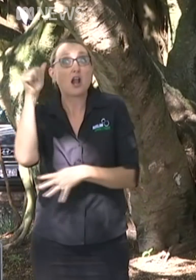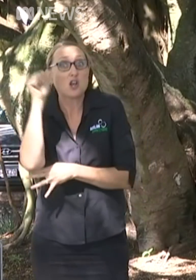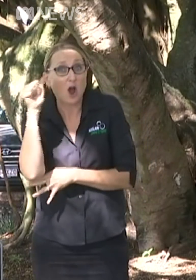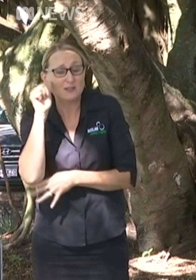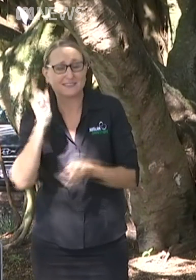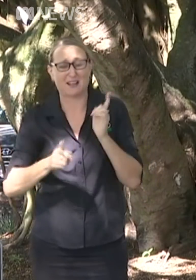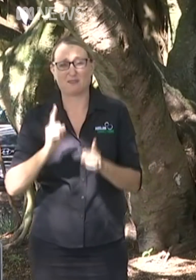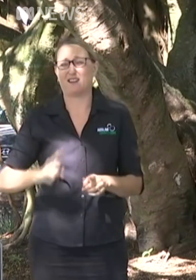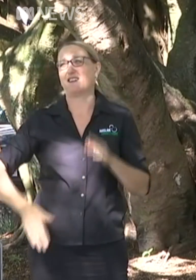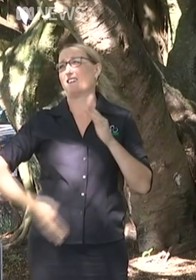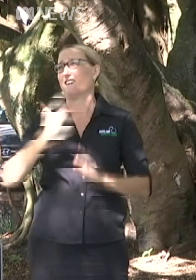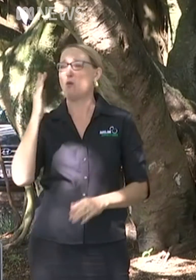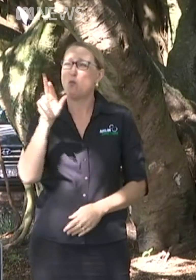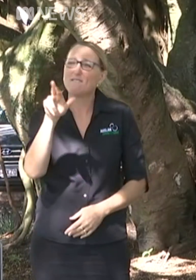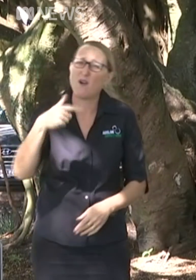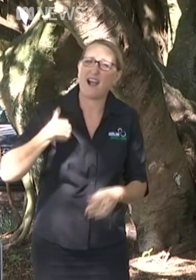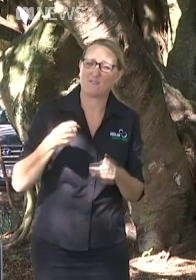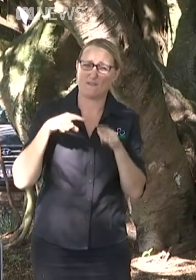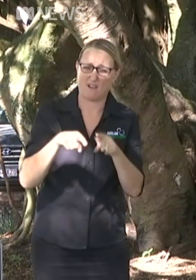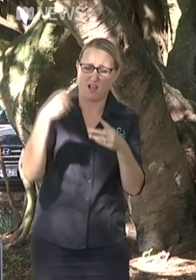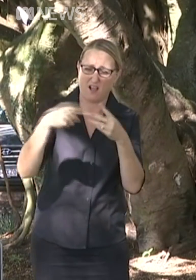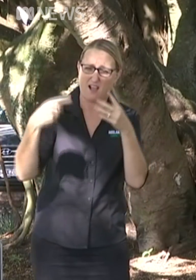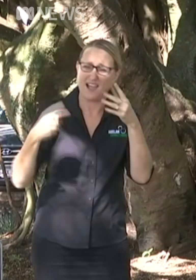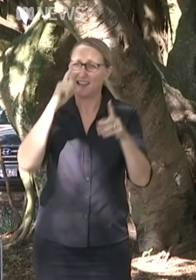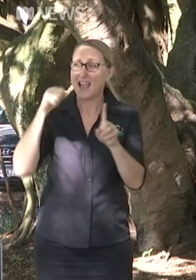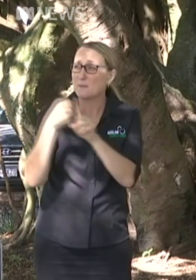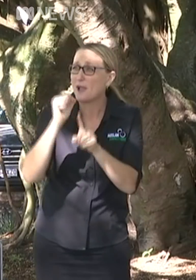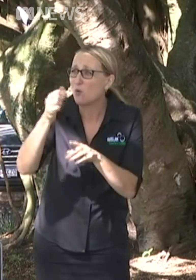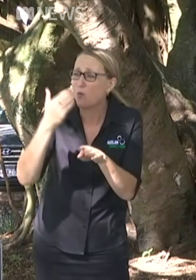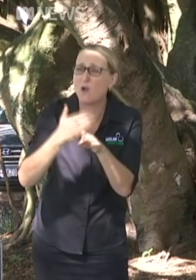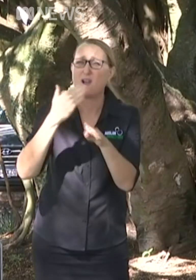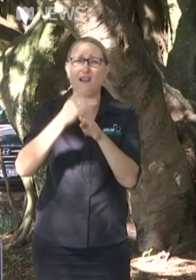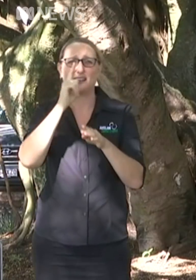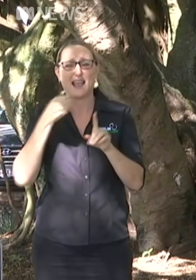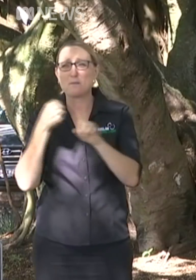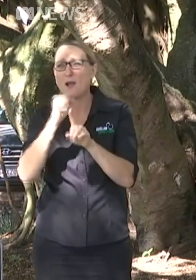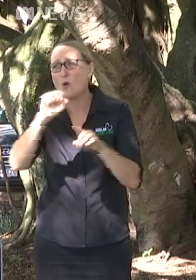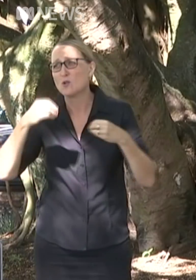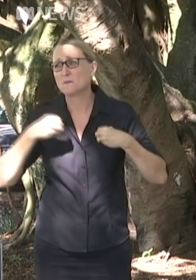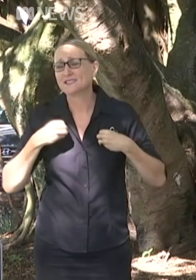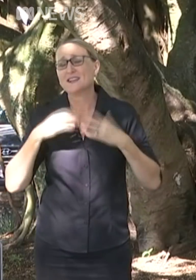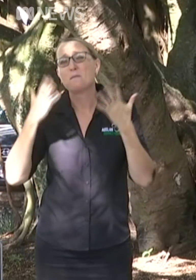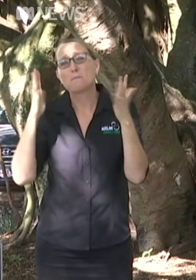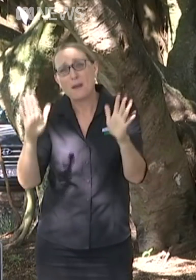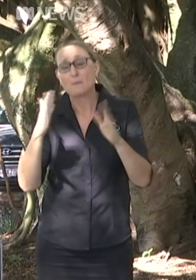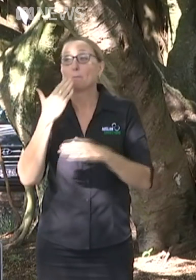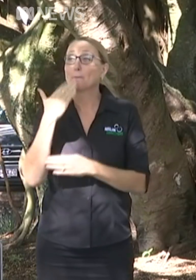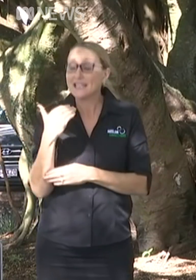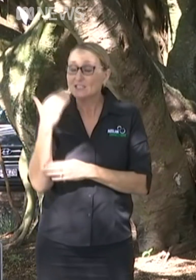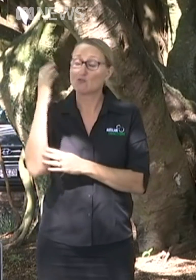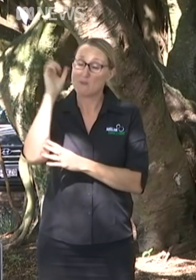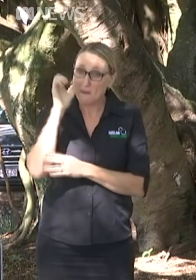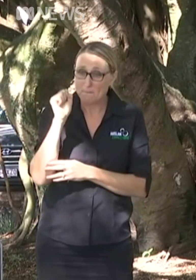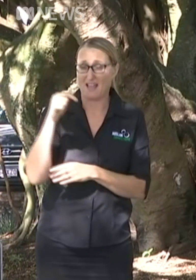very inconvenient, sometimes very impactful on your work or your business, please know that we are